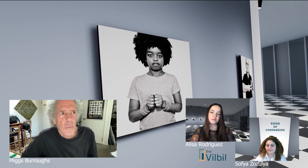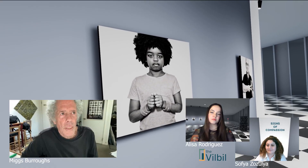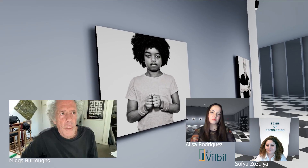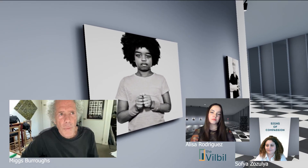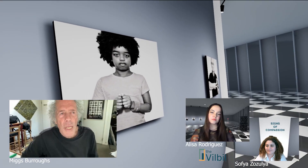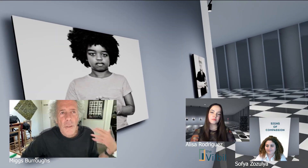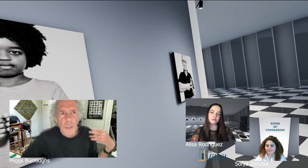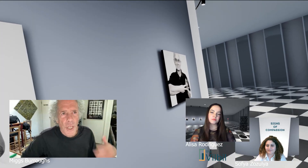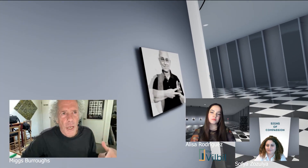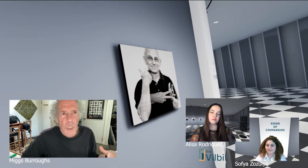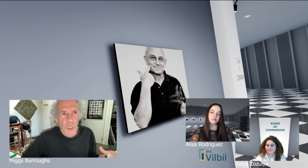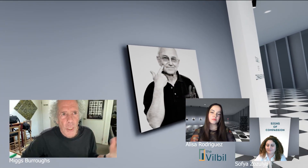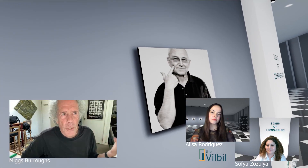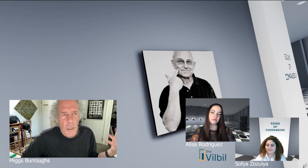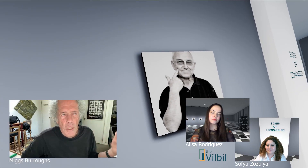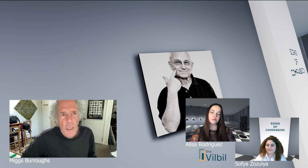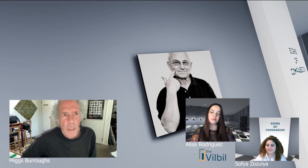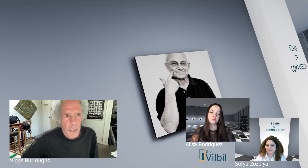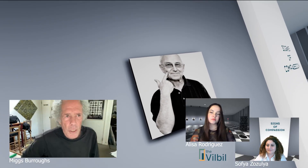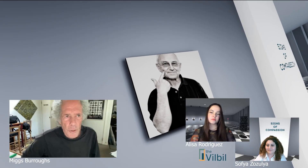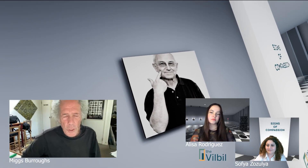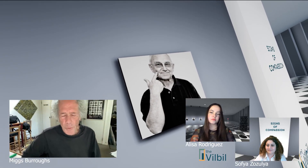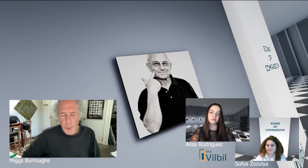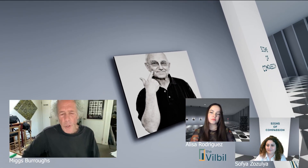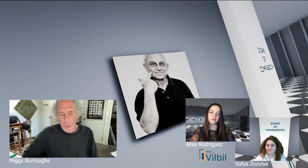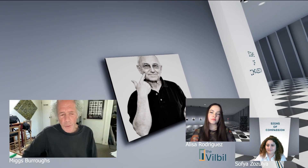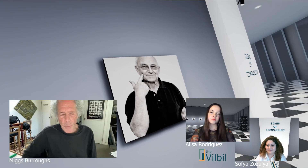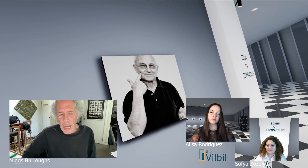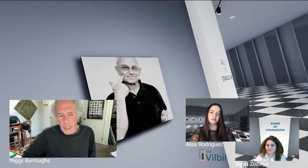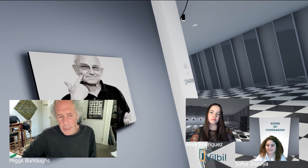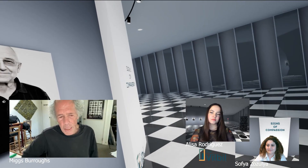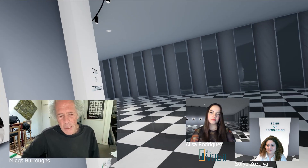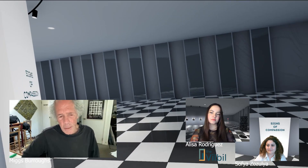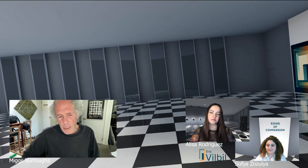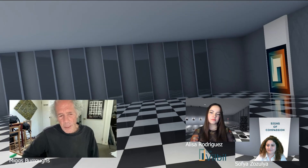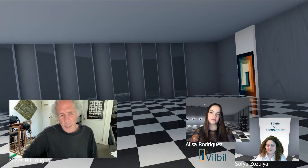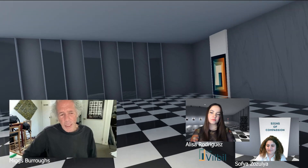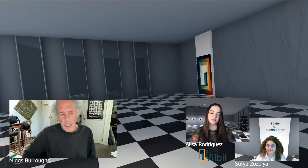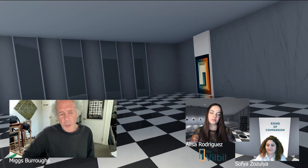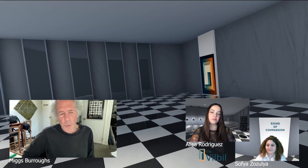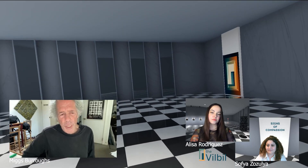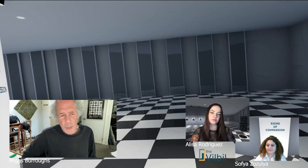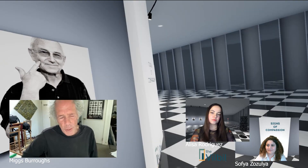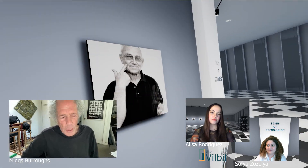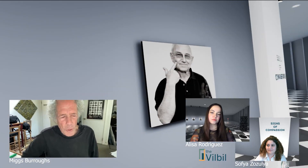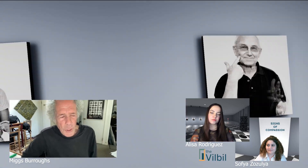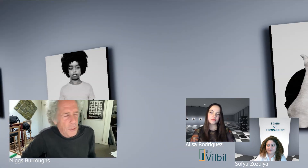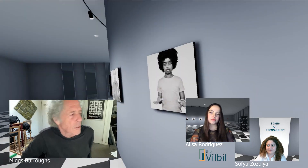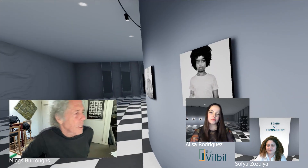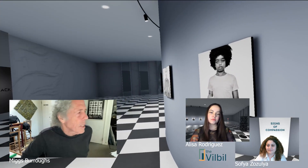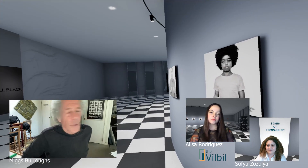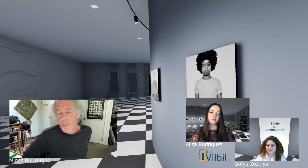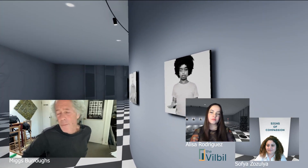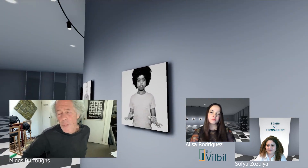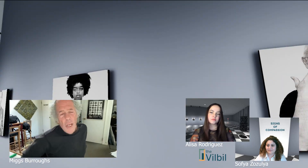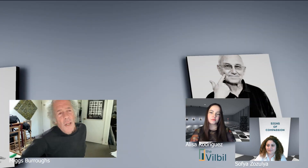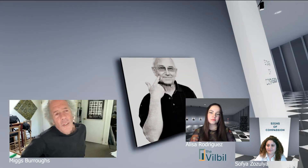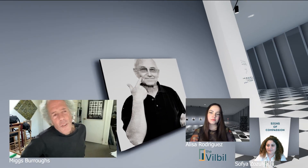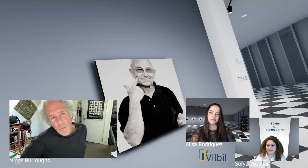they did a medical exam and said, there's something wrong with your back. And I said, yeah, I was injured. And anyway, so that